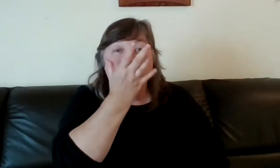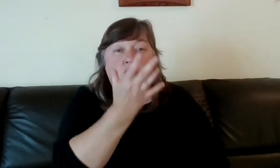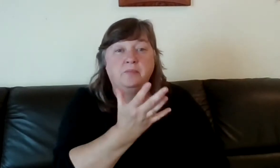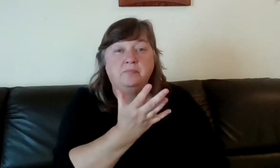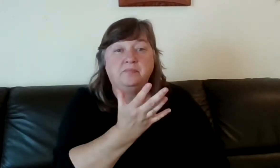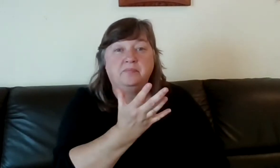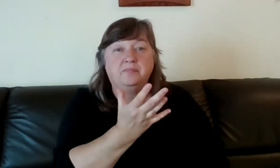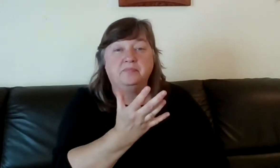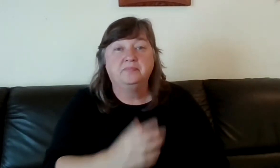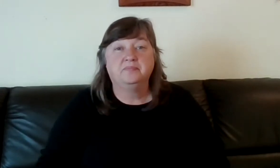Warm.